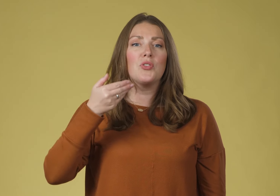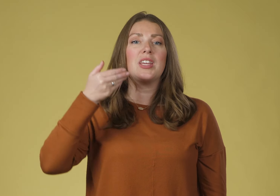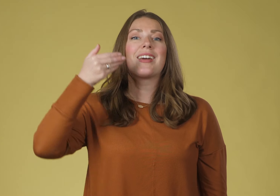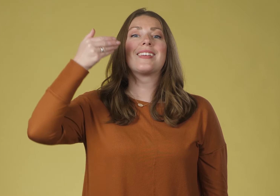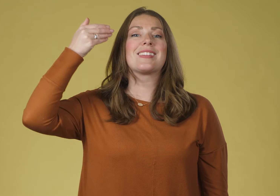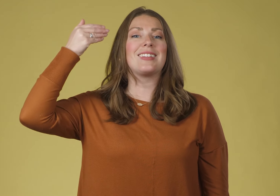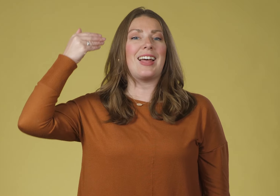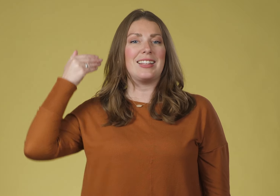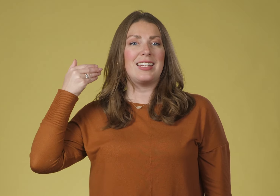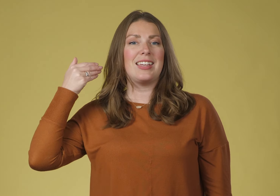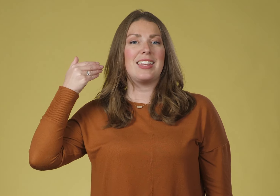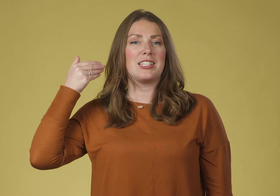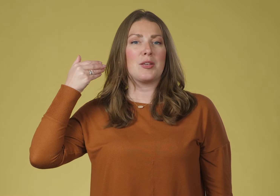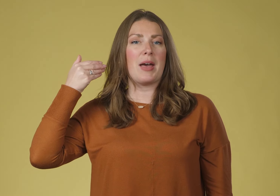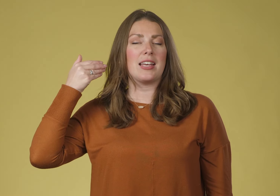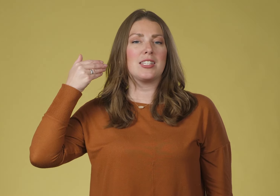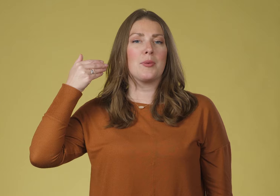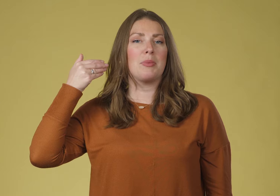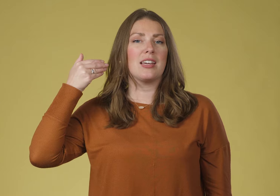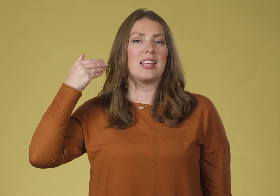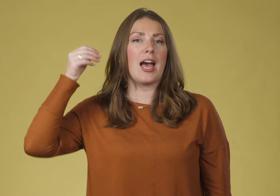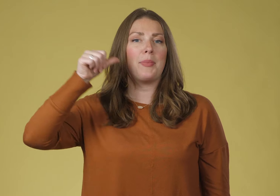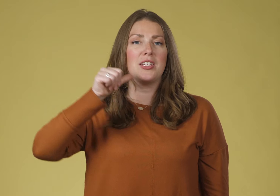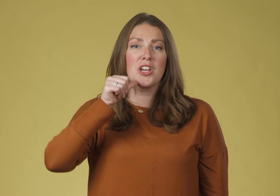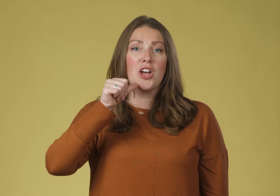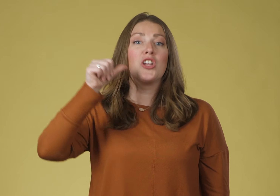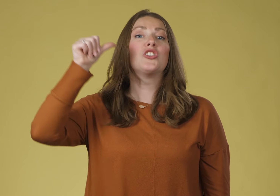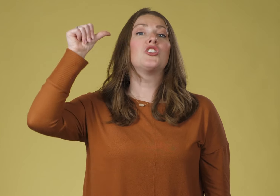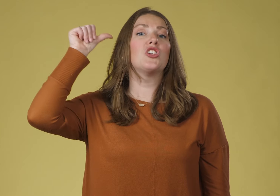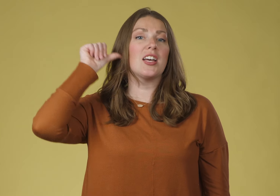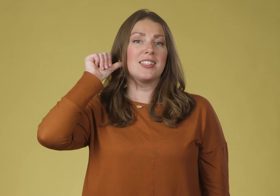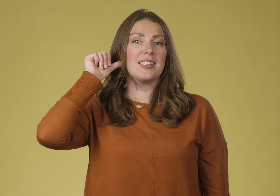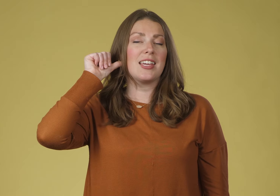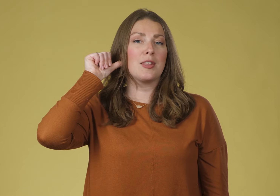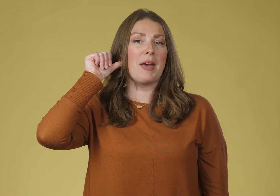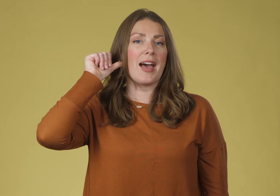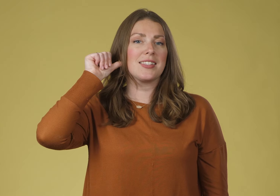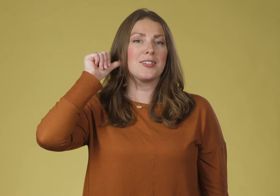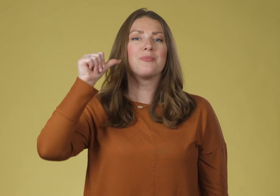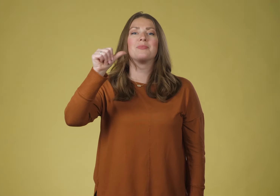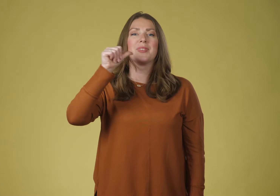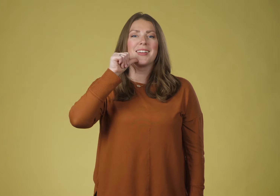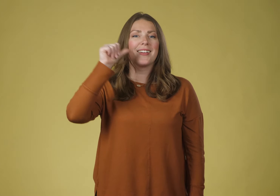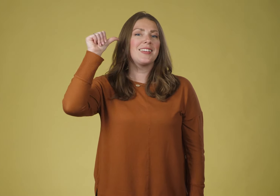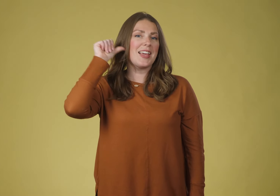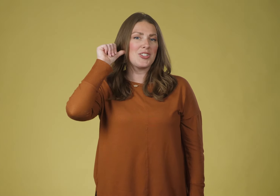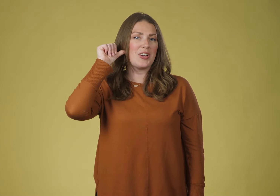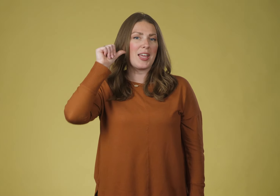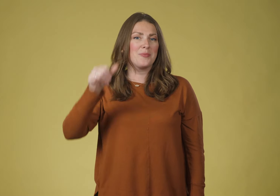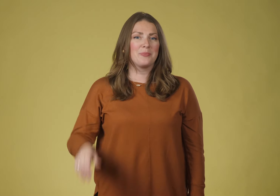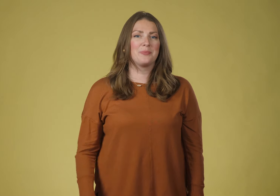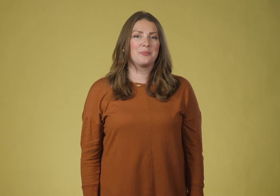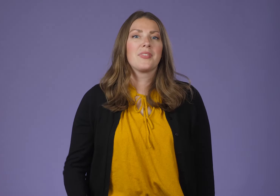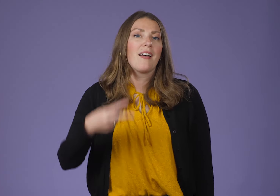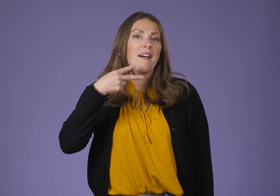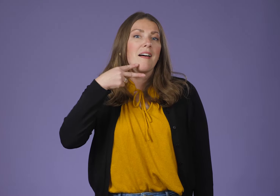moving slightly into the past because it happened just in the past. Yesterday.